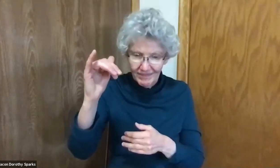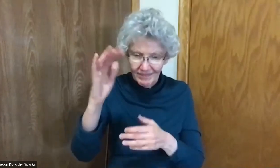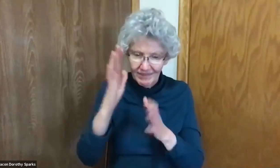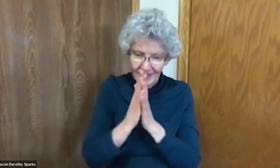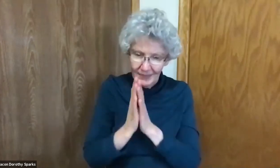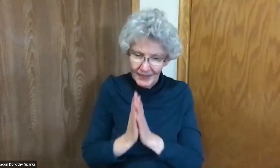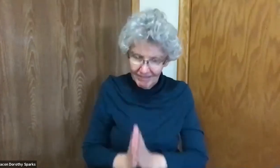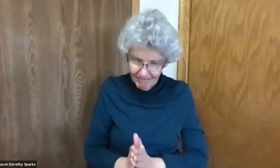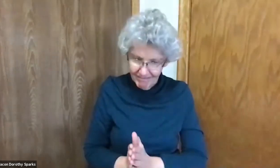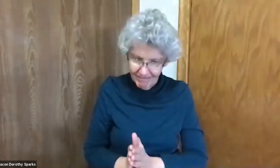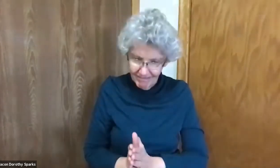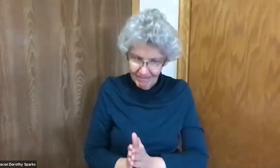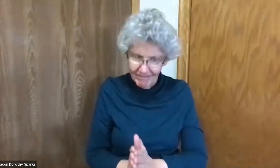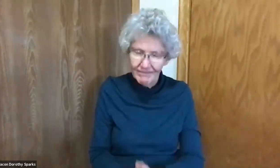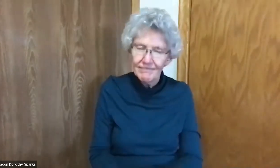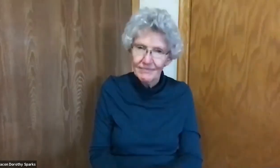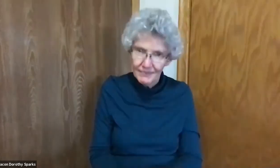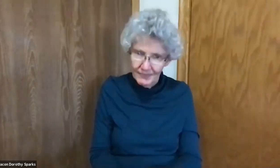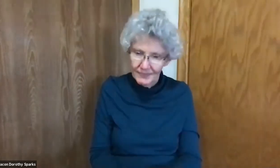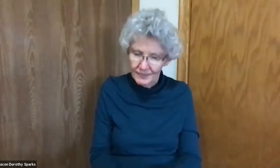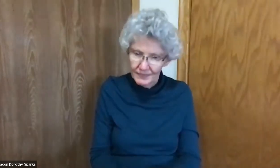forever. Amen.